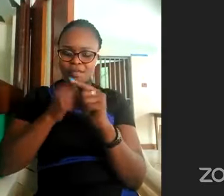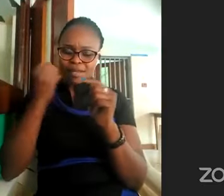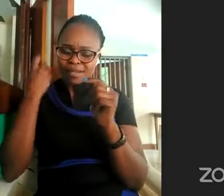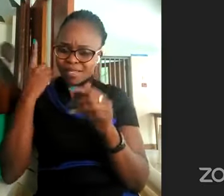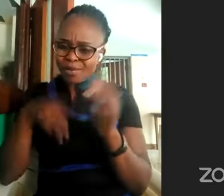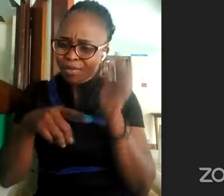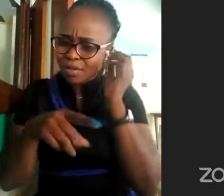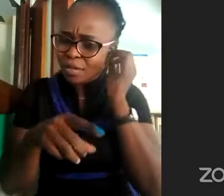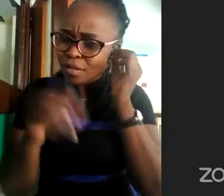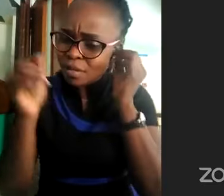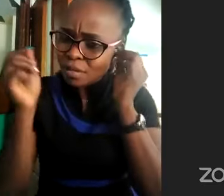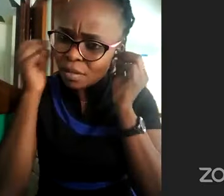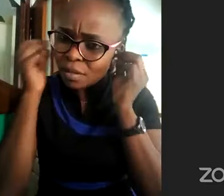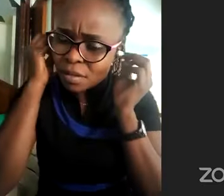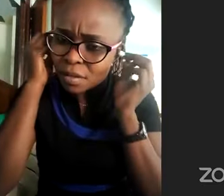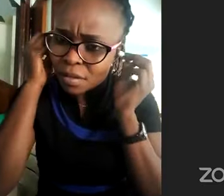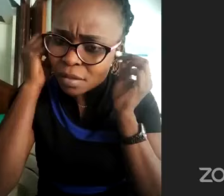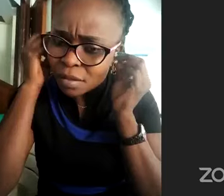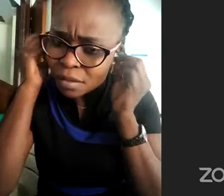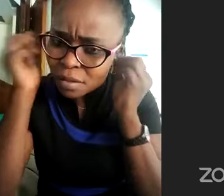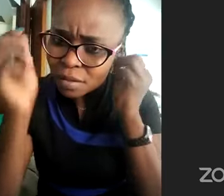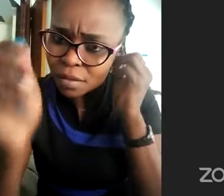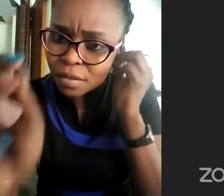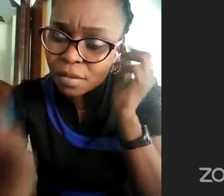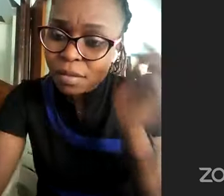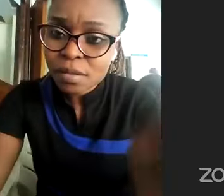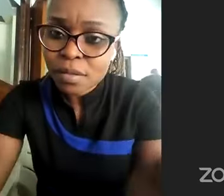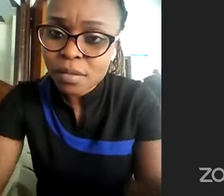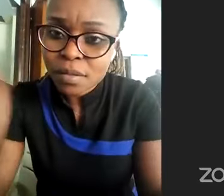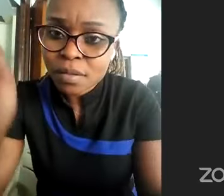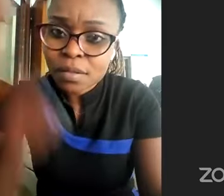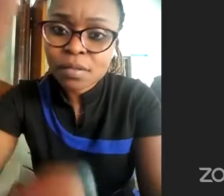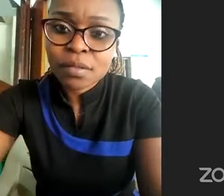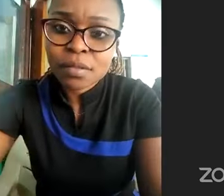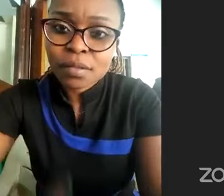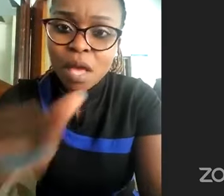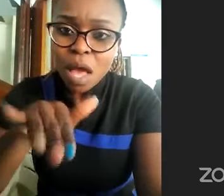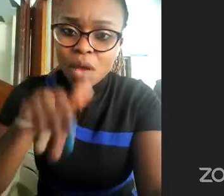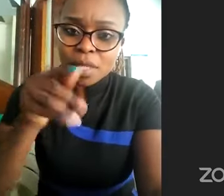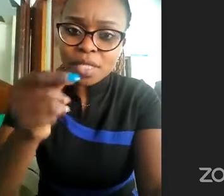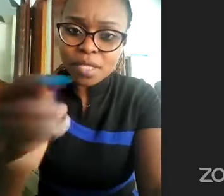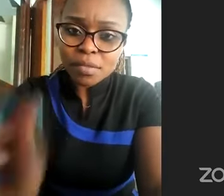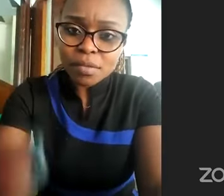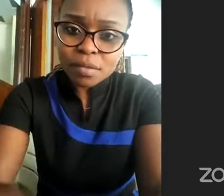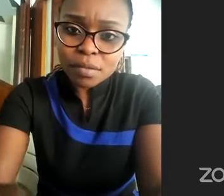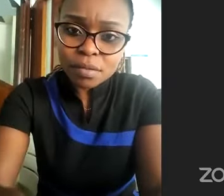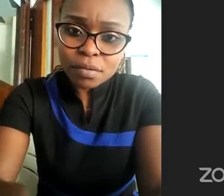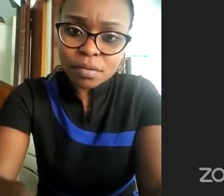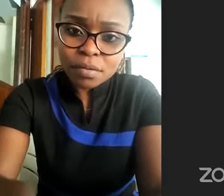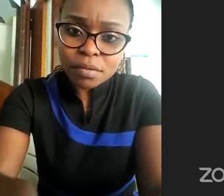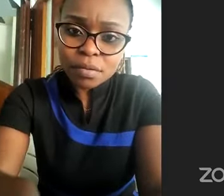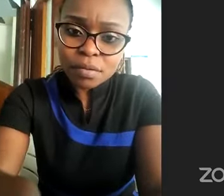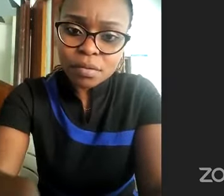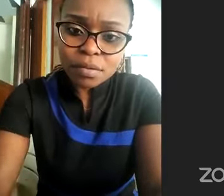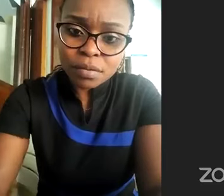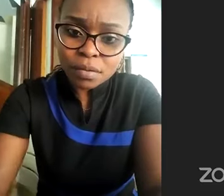because women are the pillars of the family. And as much as they